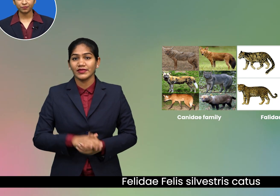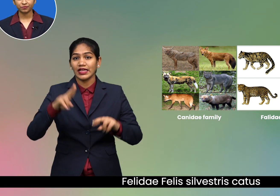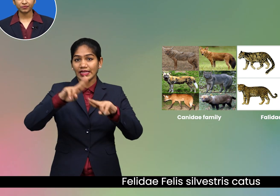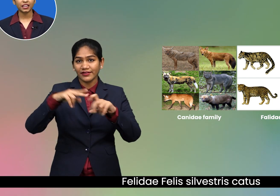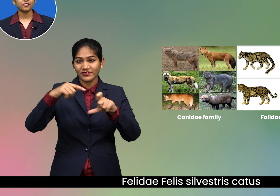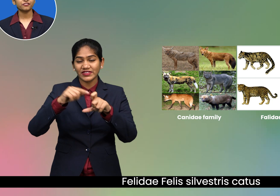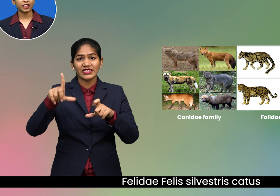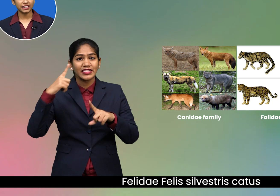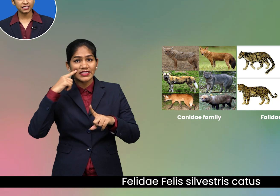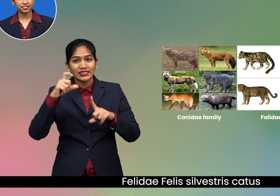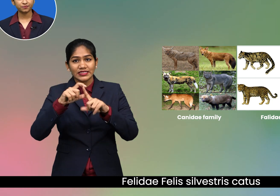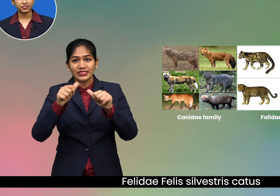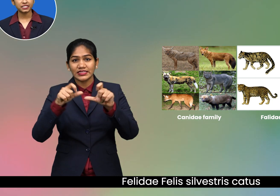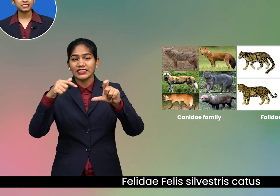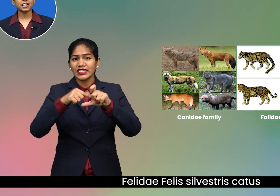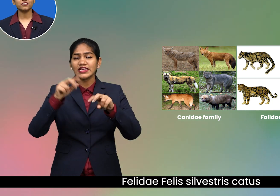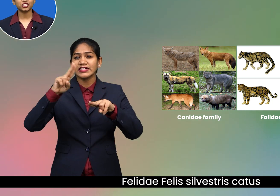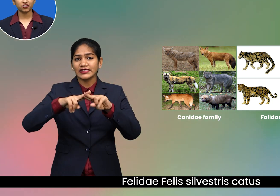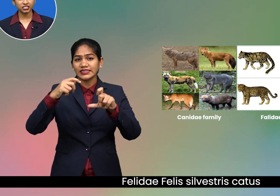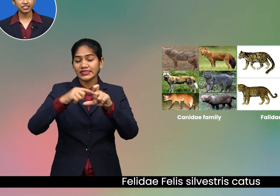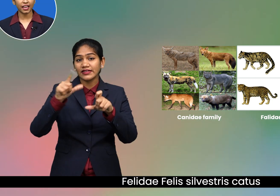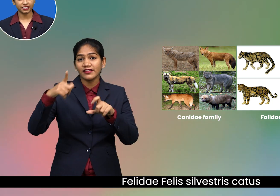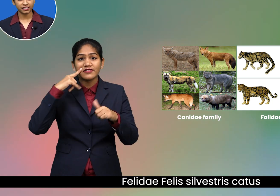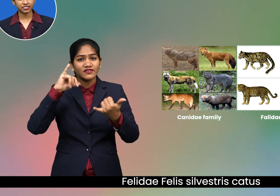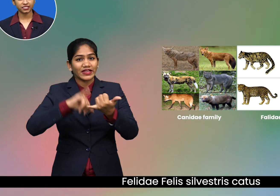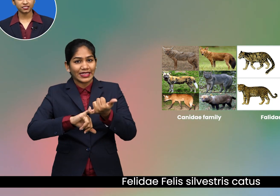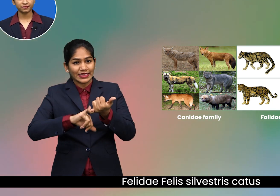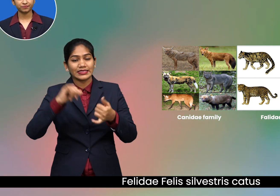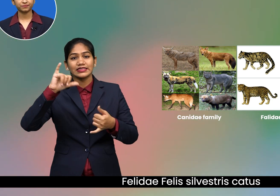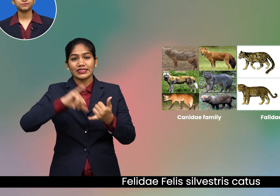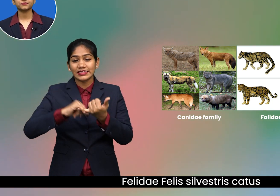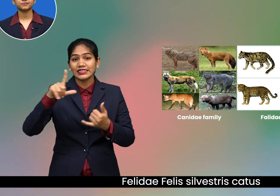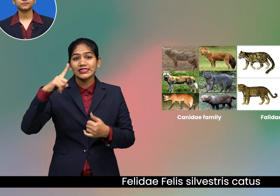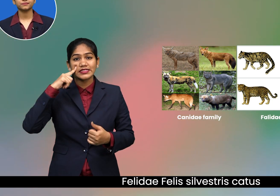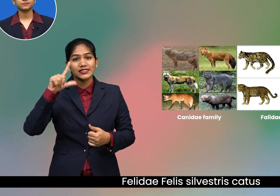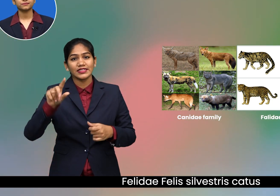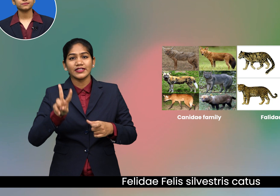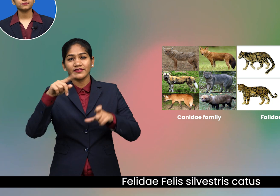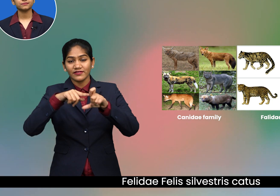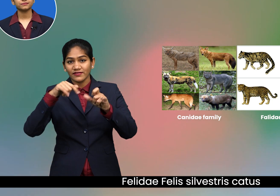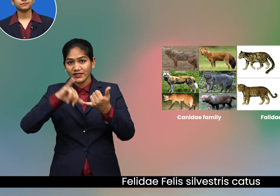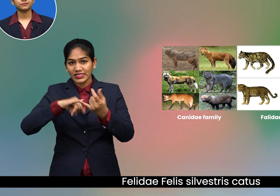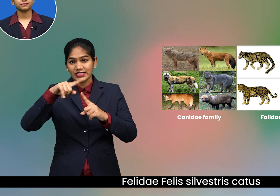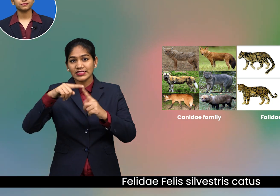Felidae, Felis, Silvestris catus.